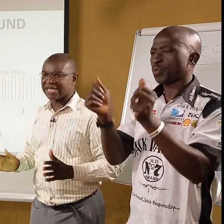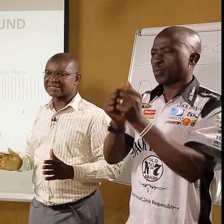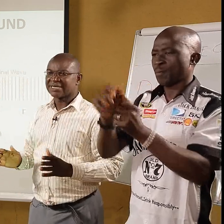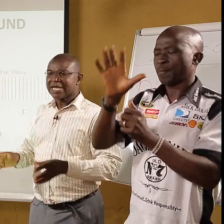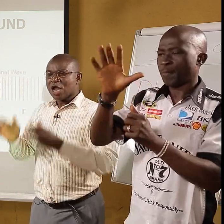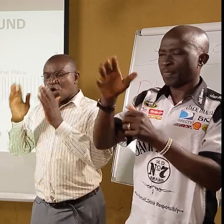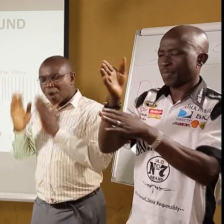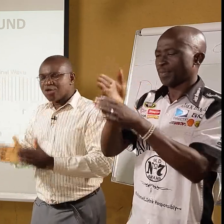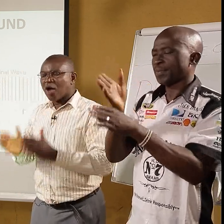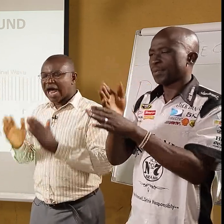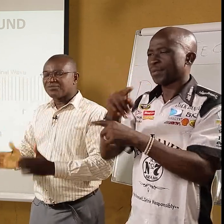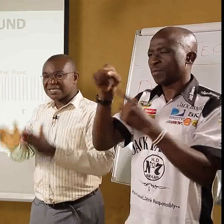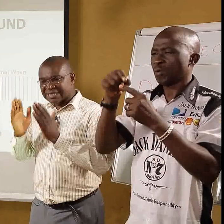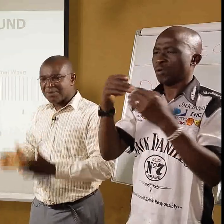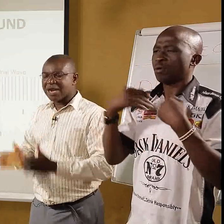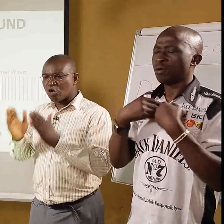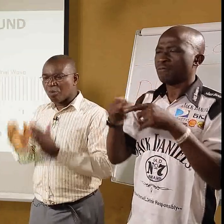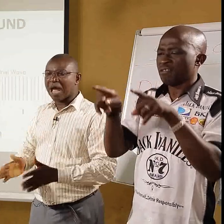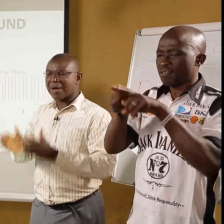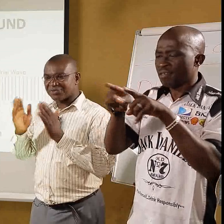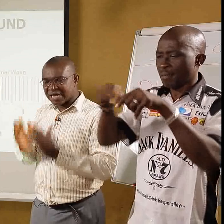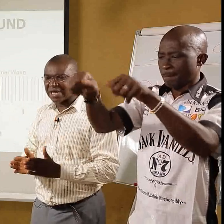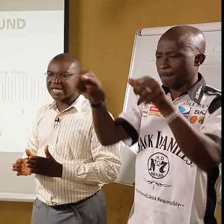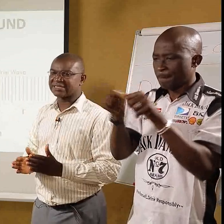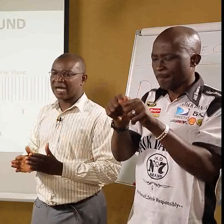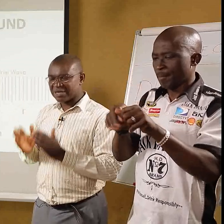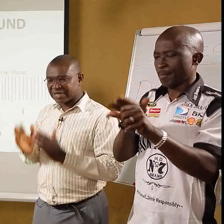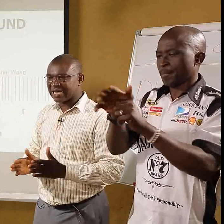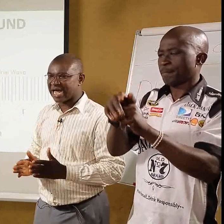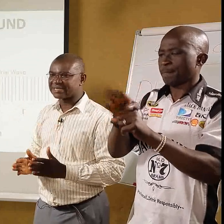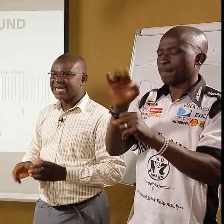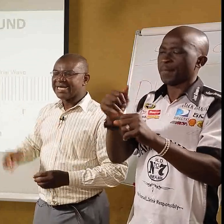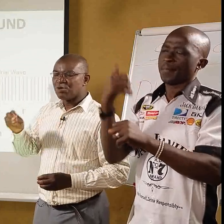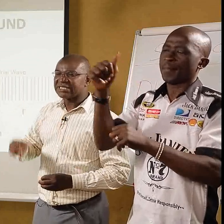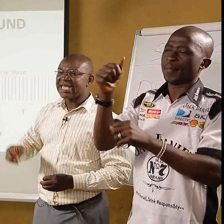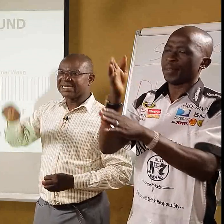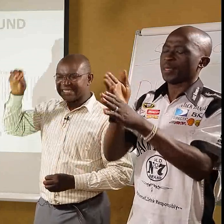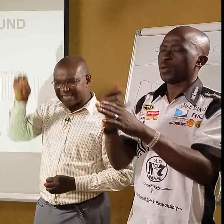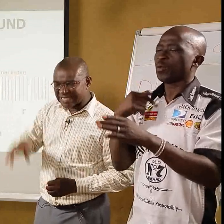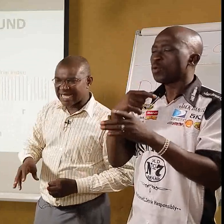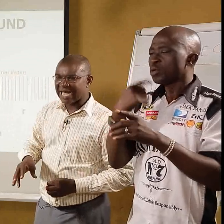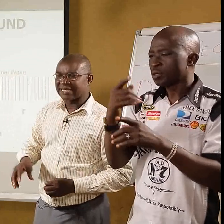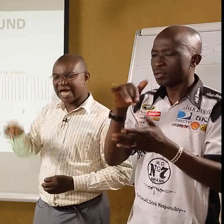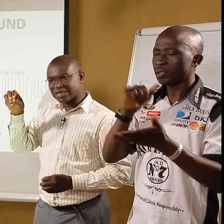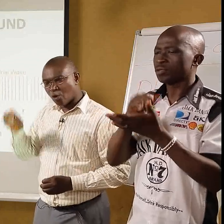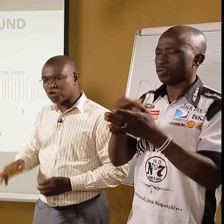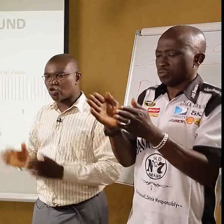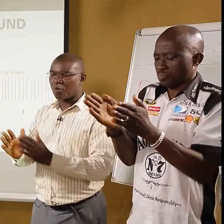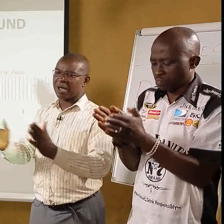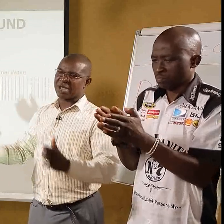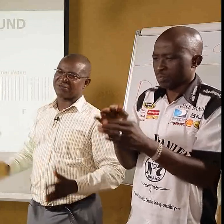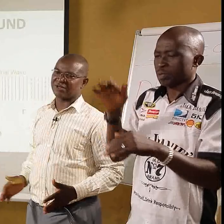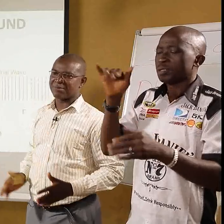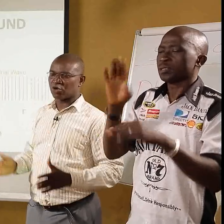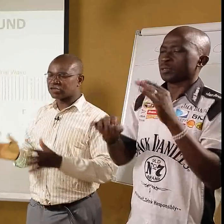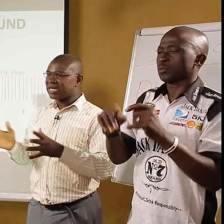5 lines, where you have the same area occupied by 10 lines, we say it is denser than the ones